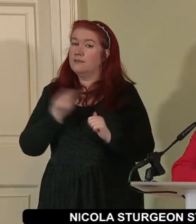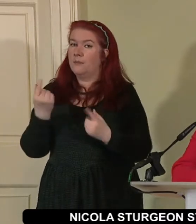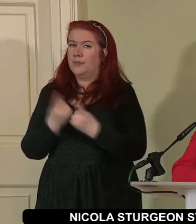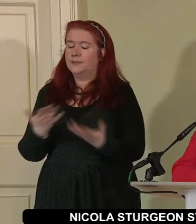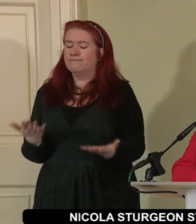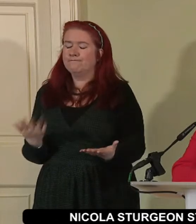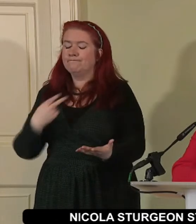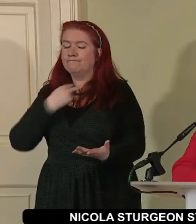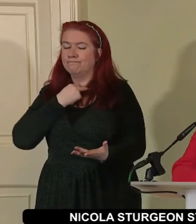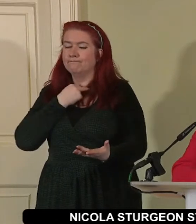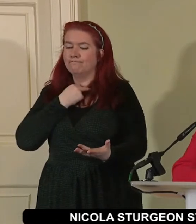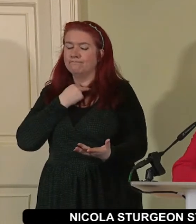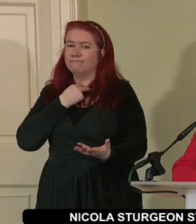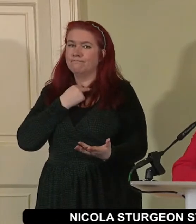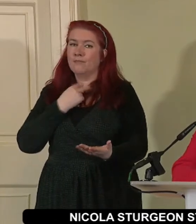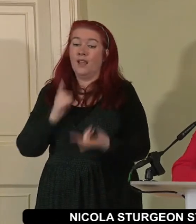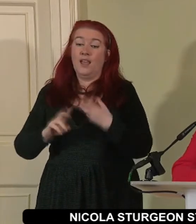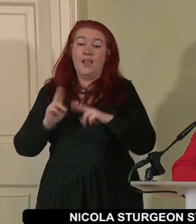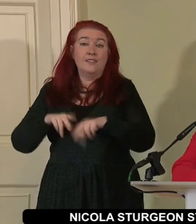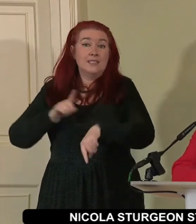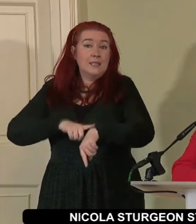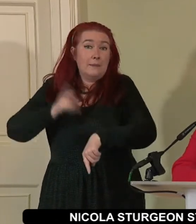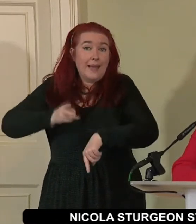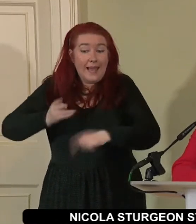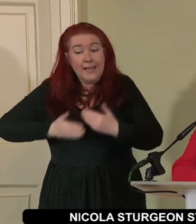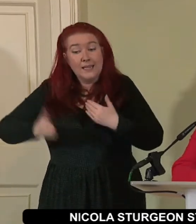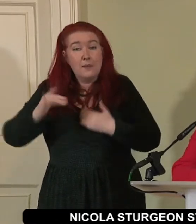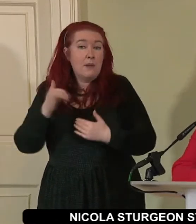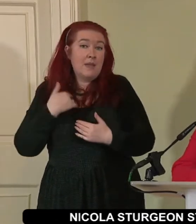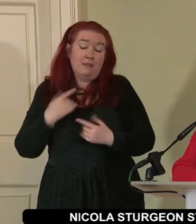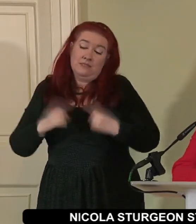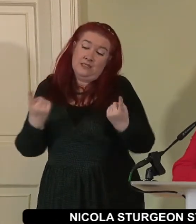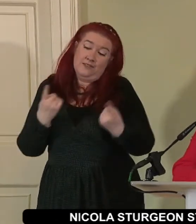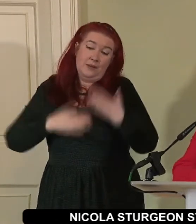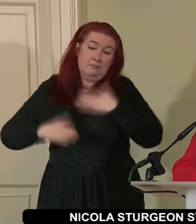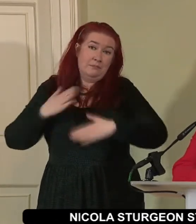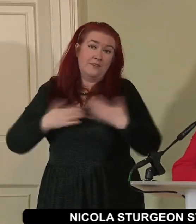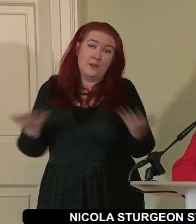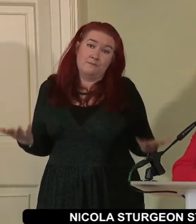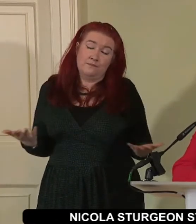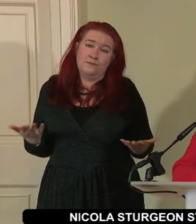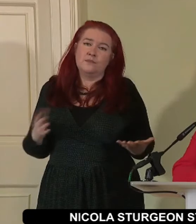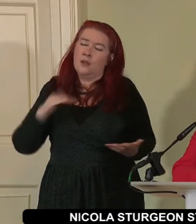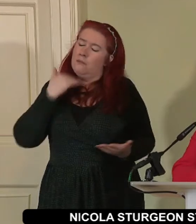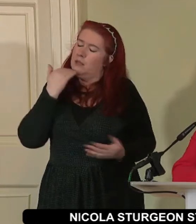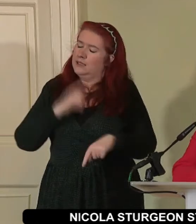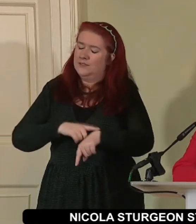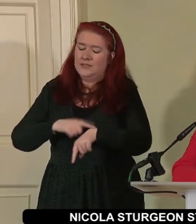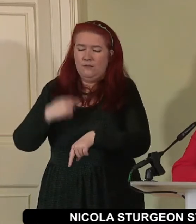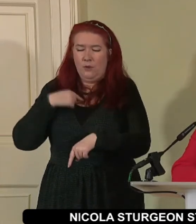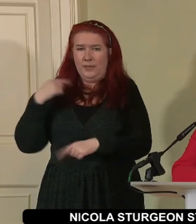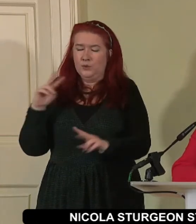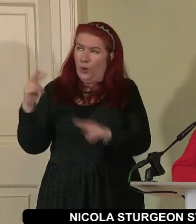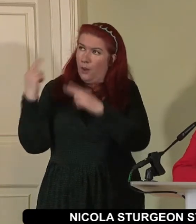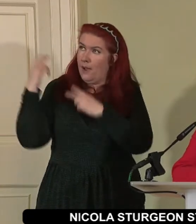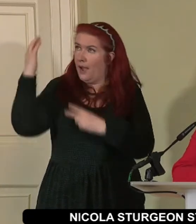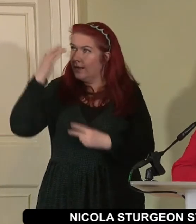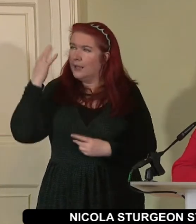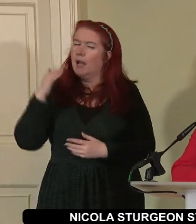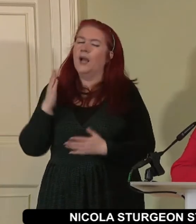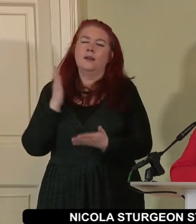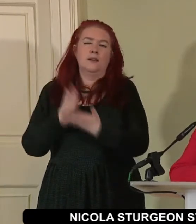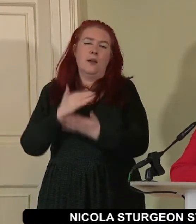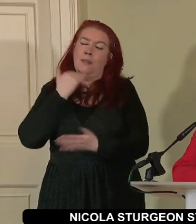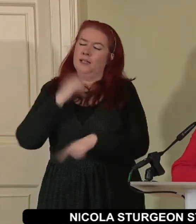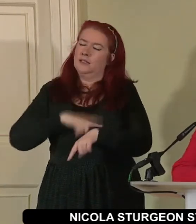regret. And if I had my time again, I might do differently. And forgive me, there'll be plenty of time for me to do that. There'll, I'm sure, be plenty of time